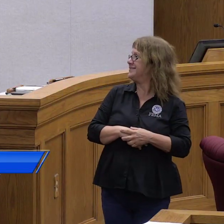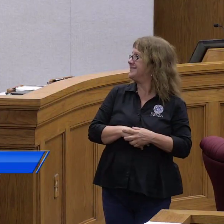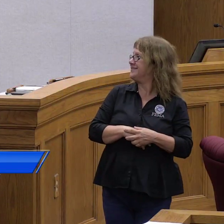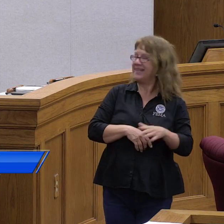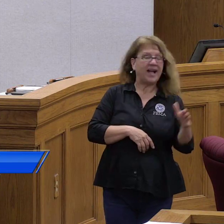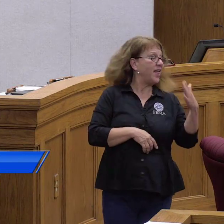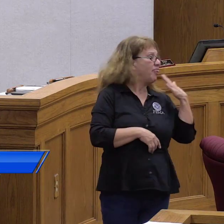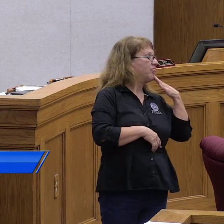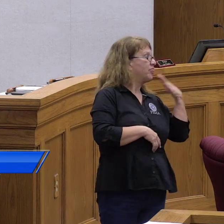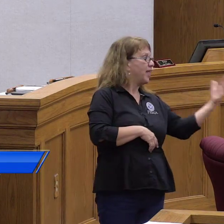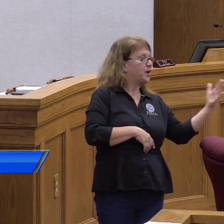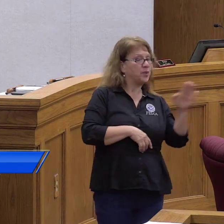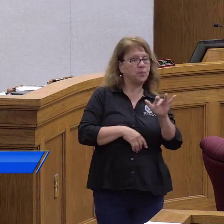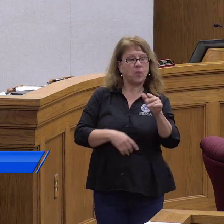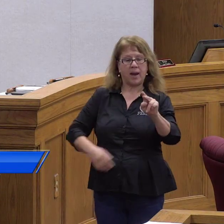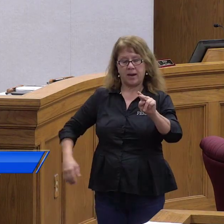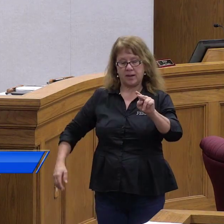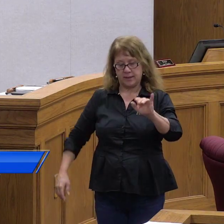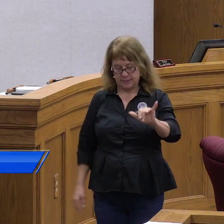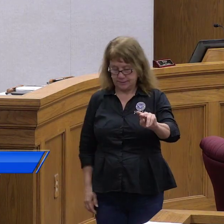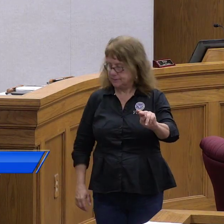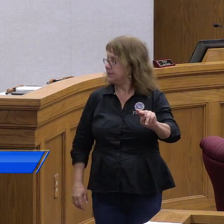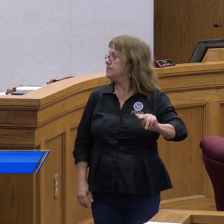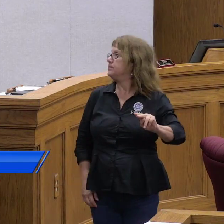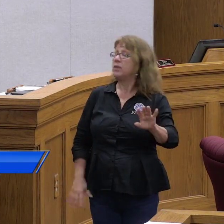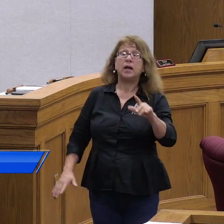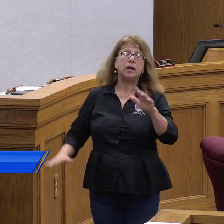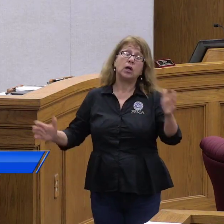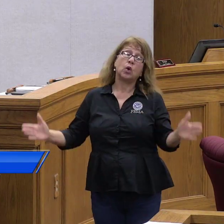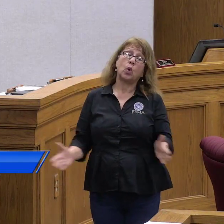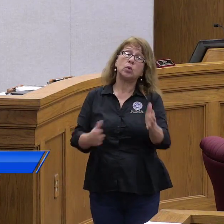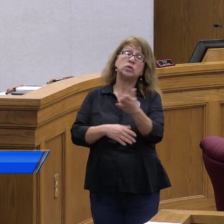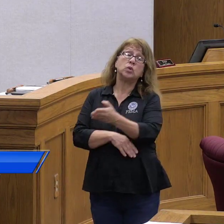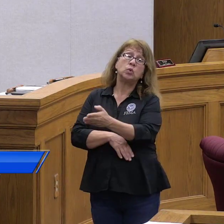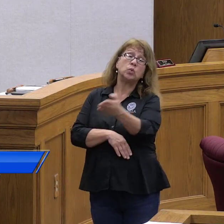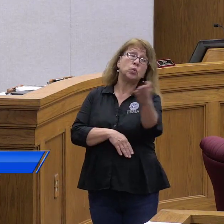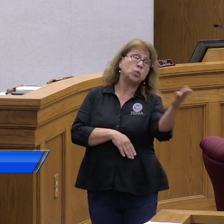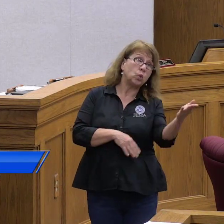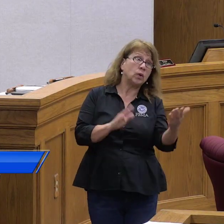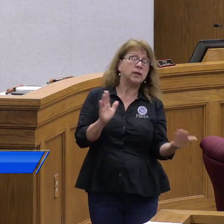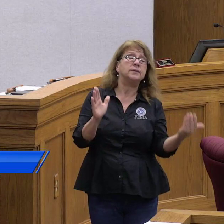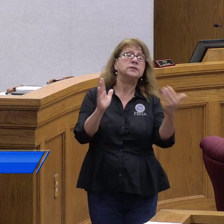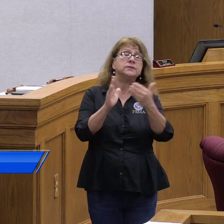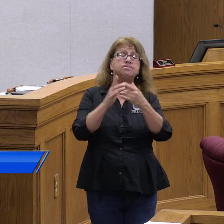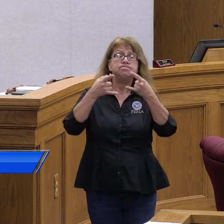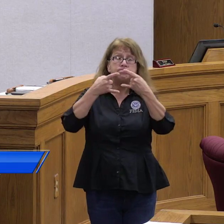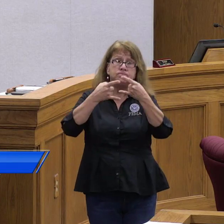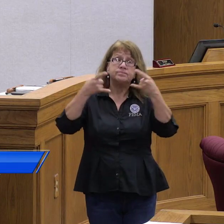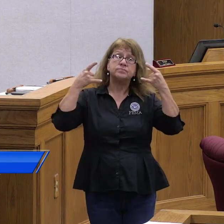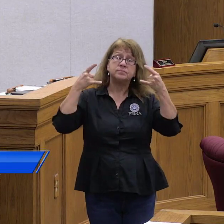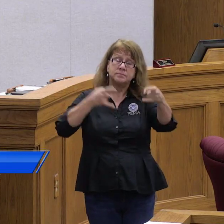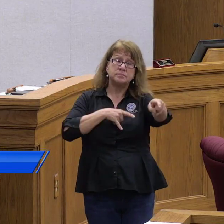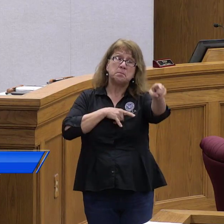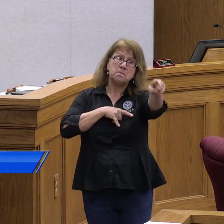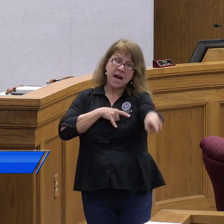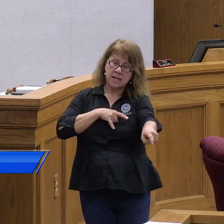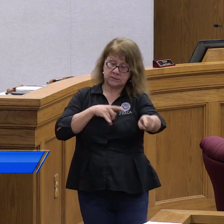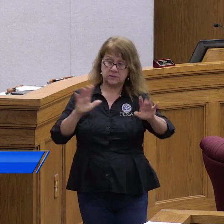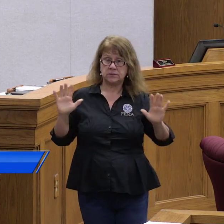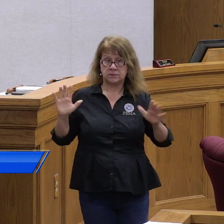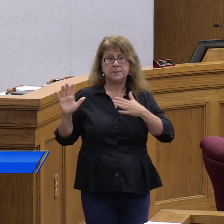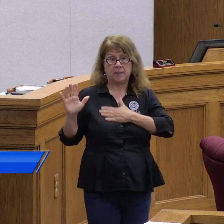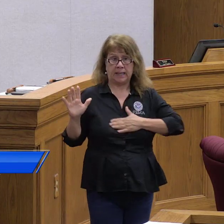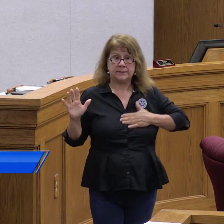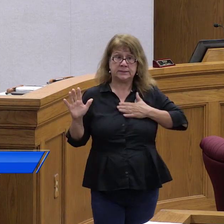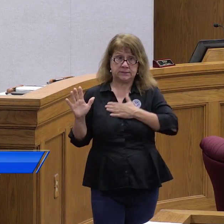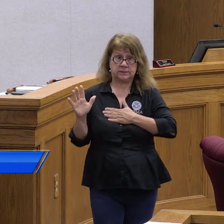Thank you, Brian. I encourage everyone, again, to please mask up. We're encouraging everyone, again, to please